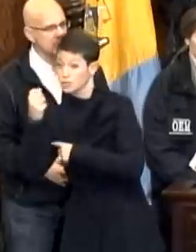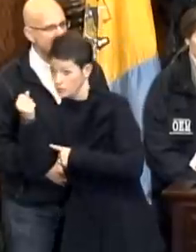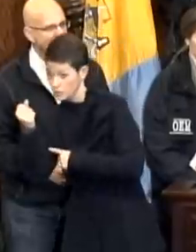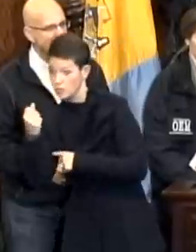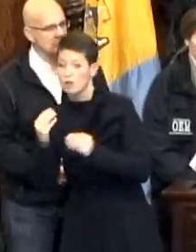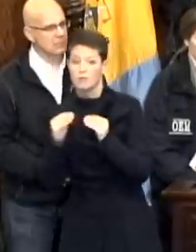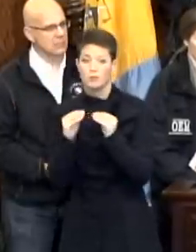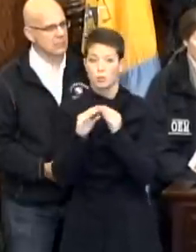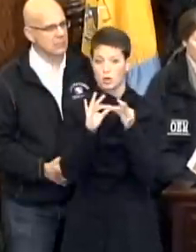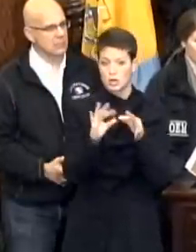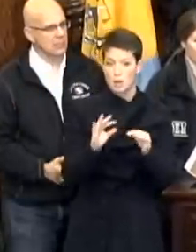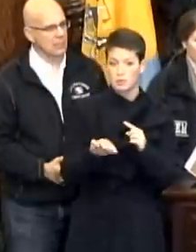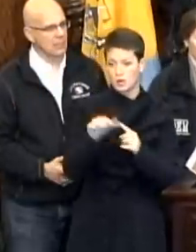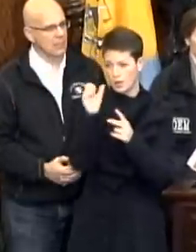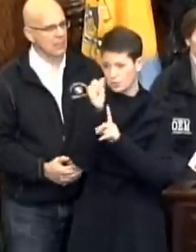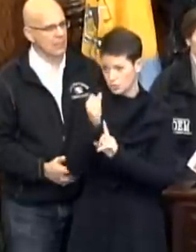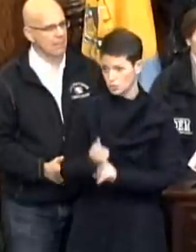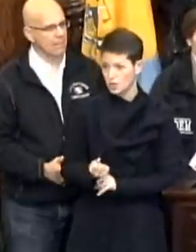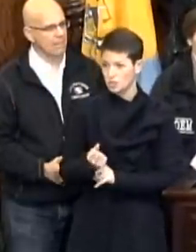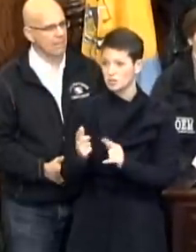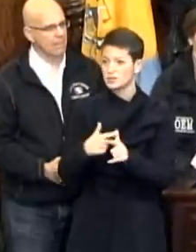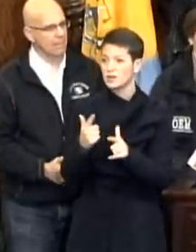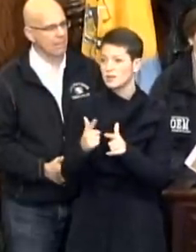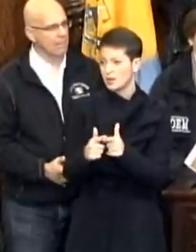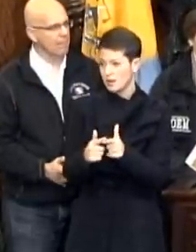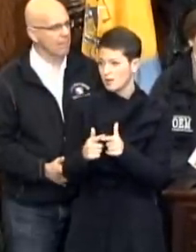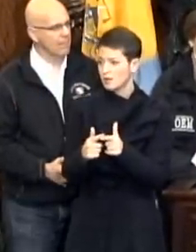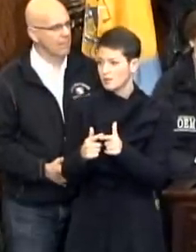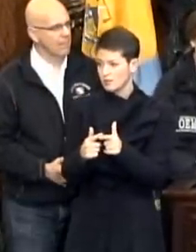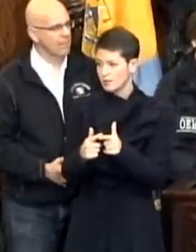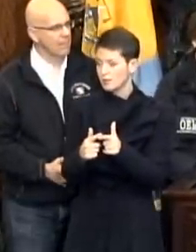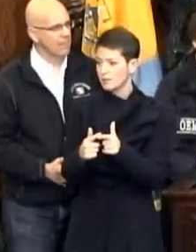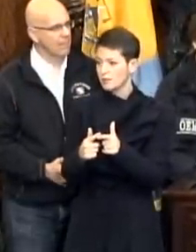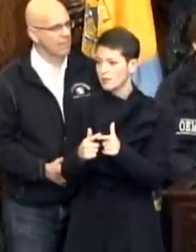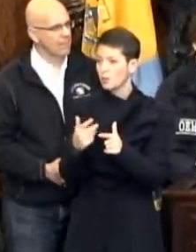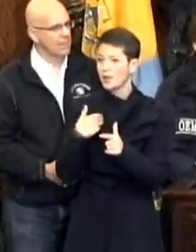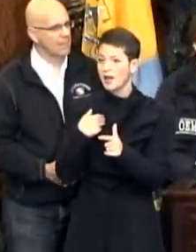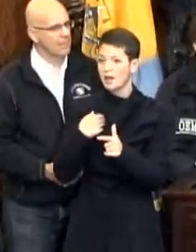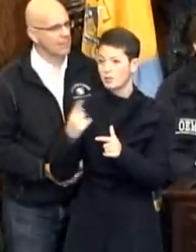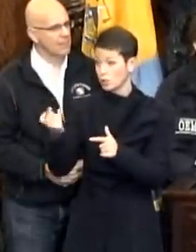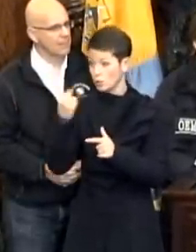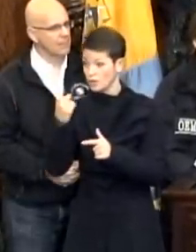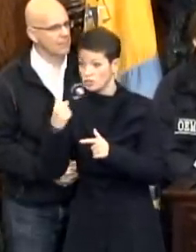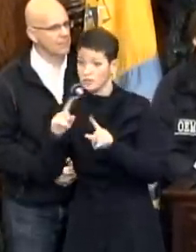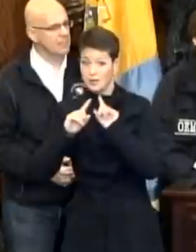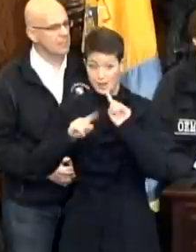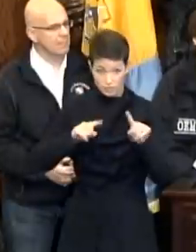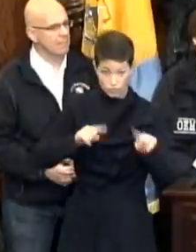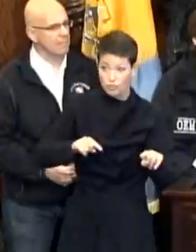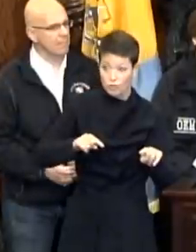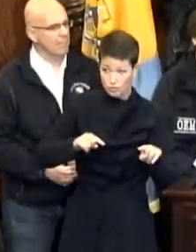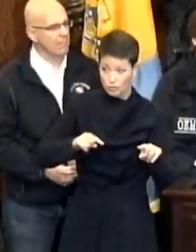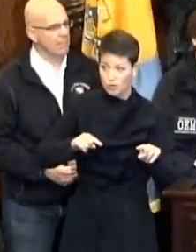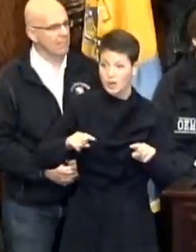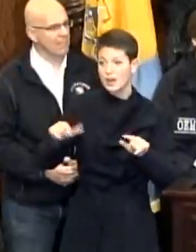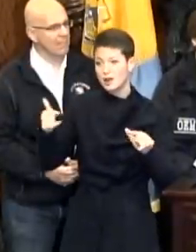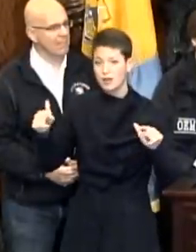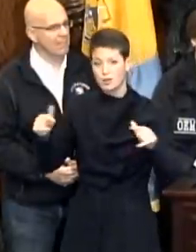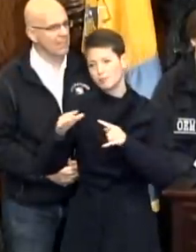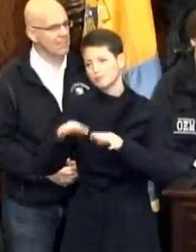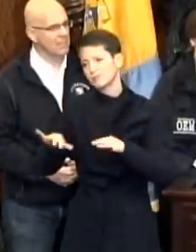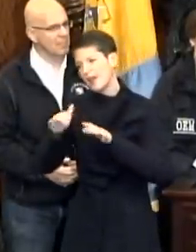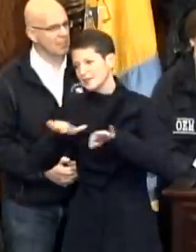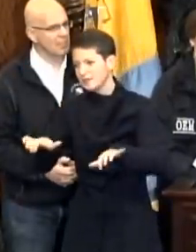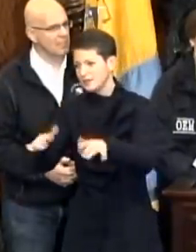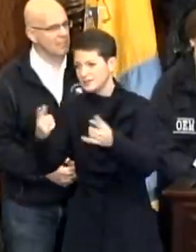comments on some other matters, and then we're going to get to Q&A and some other activities here